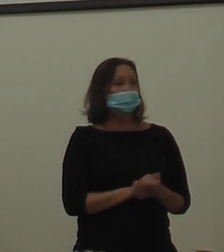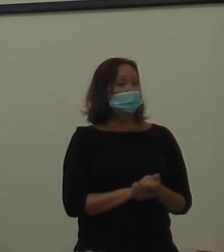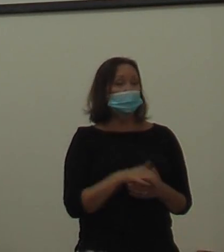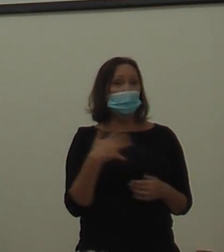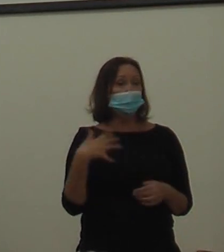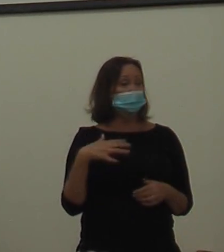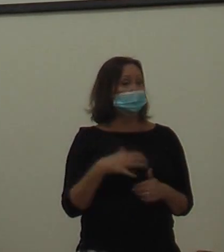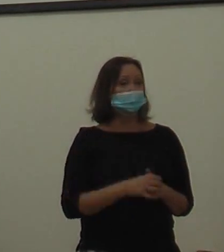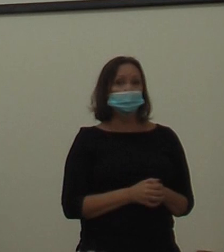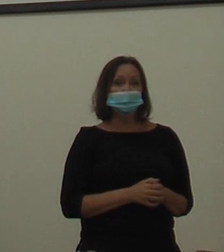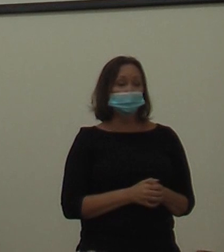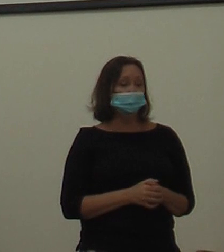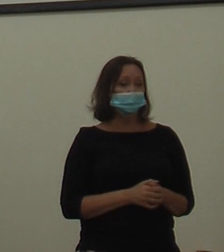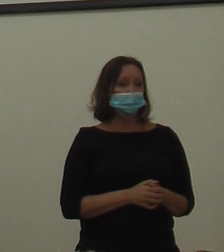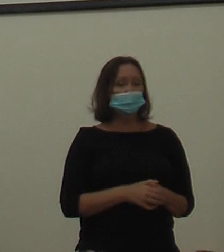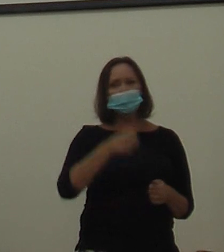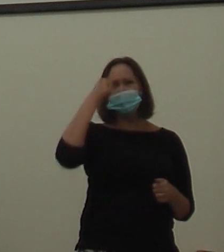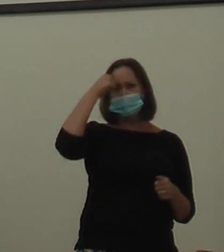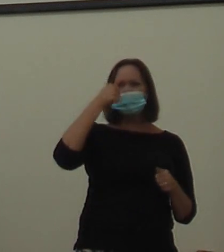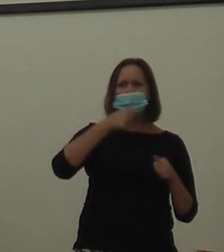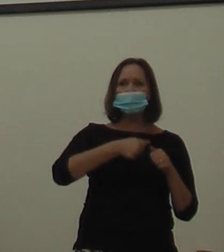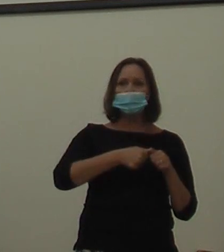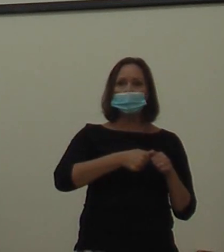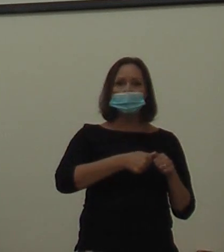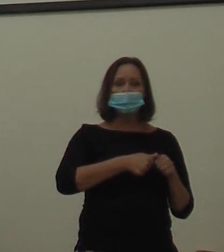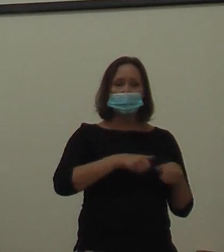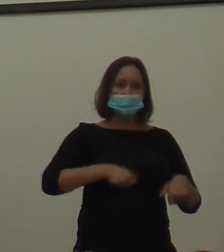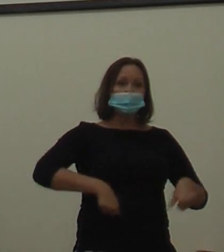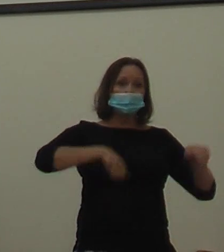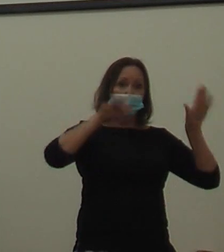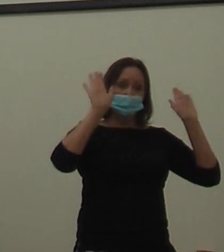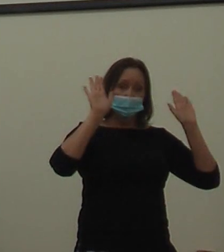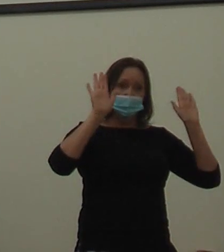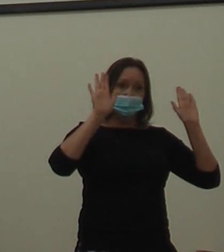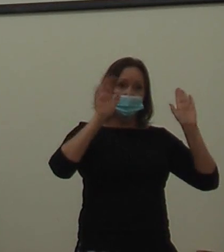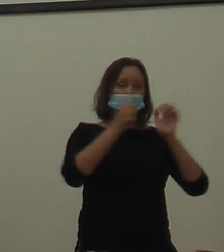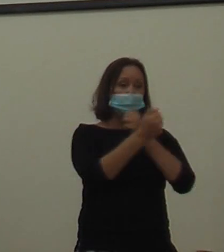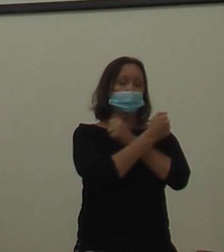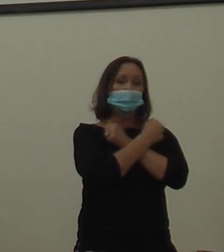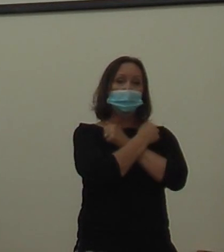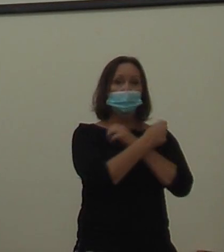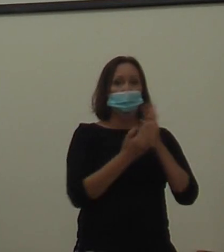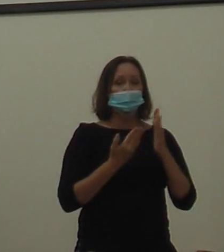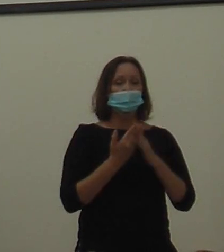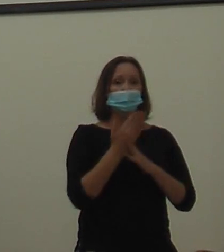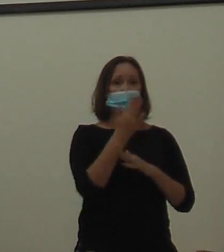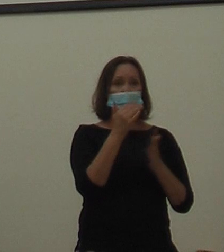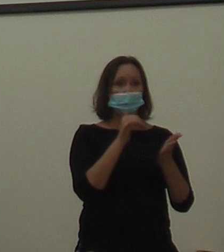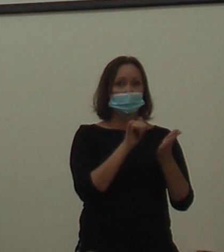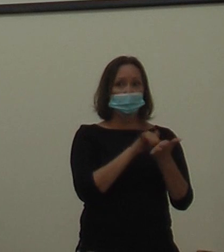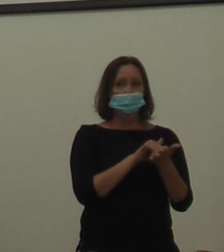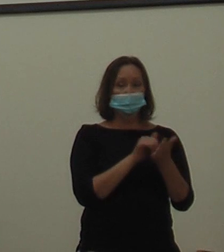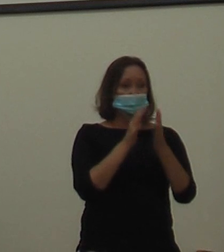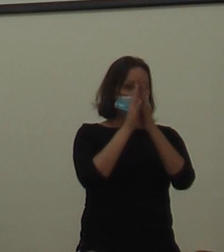So let's remember the sacrifice that was made for us and the love that was shown through that. Let's pray.